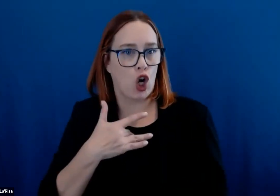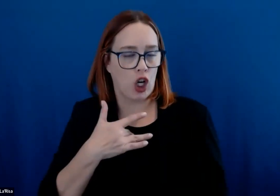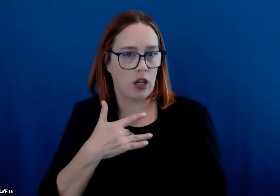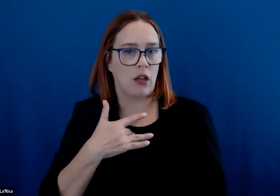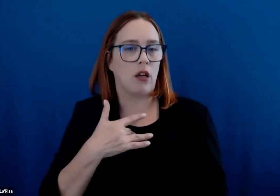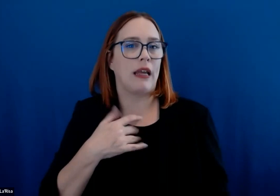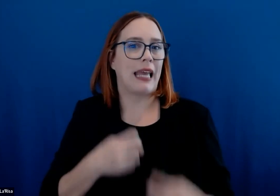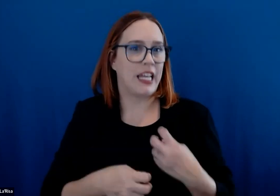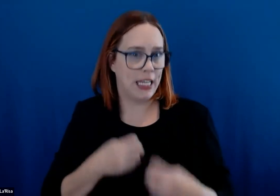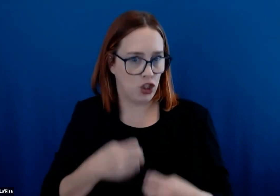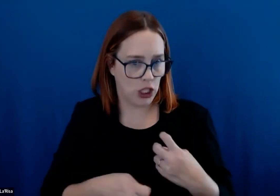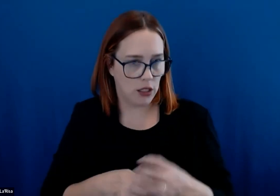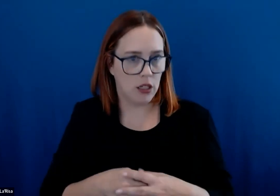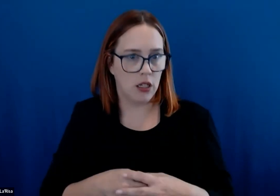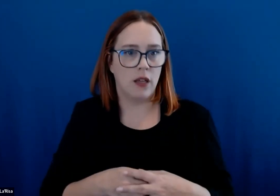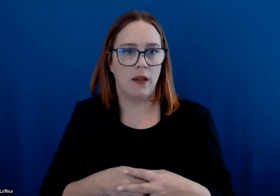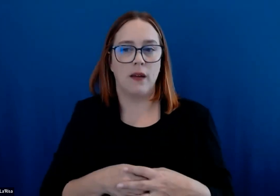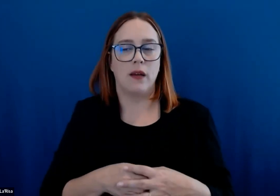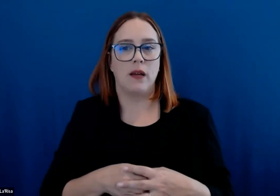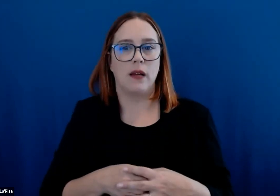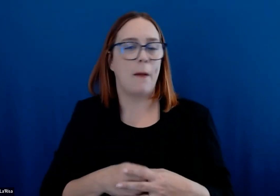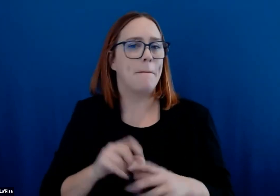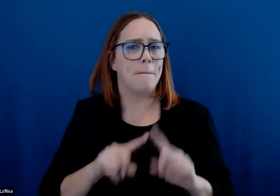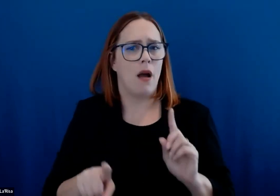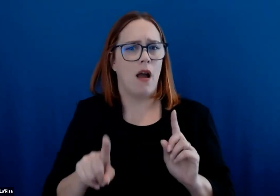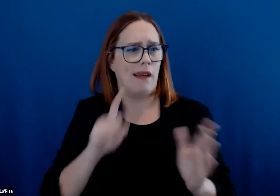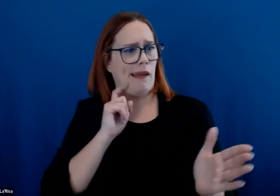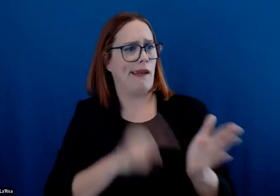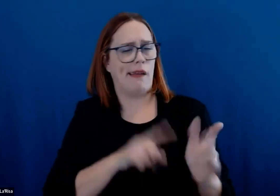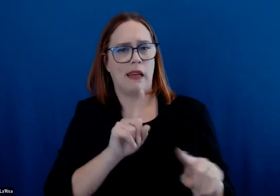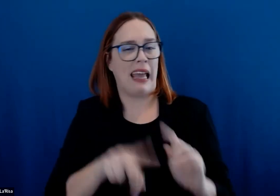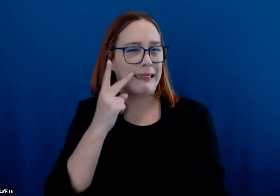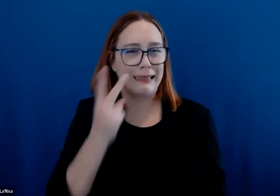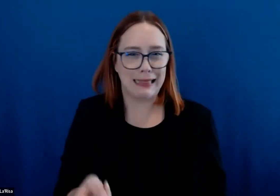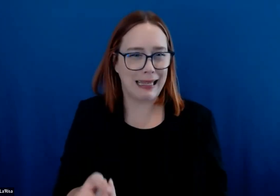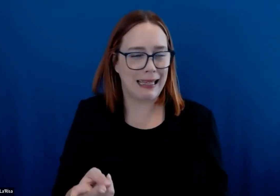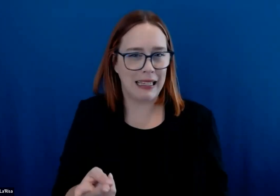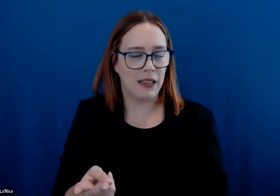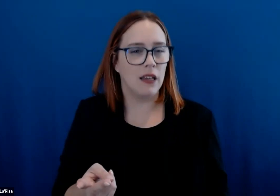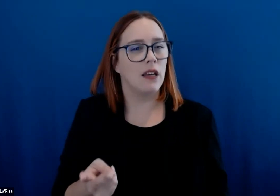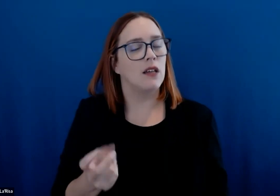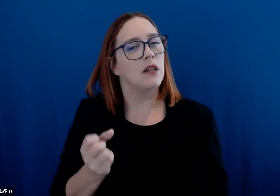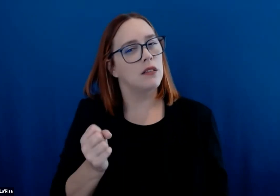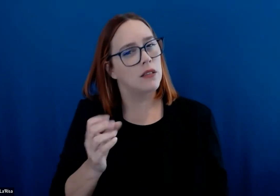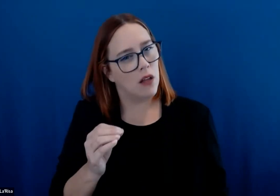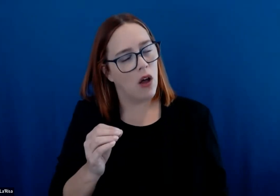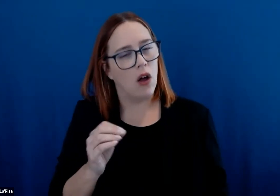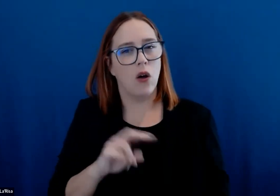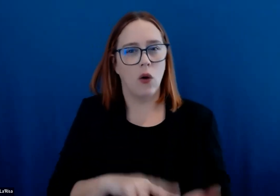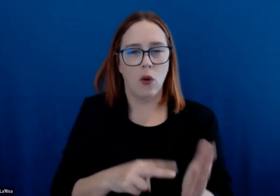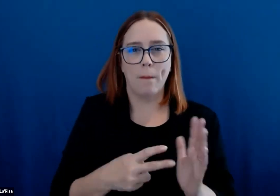but it's not visible. So we want to make sure that we